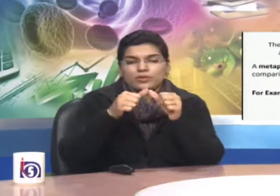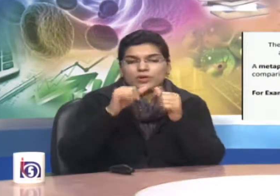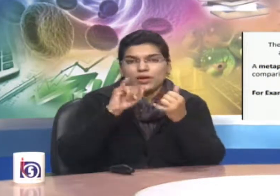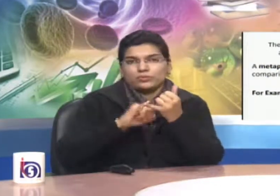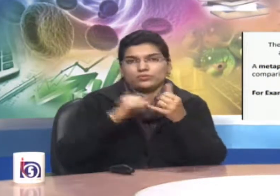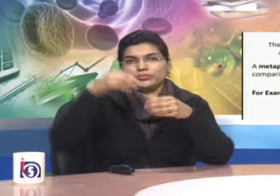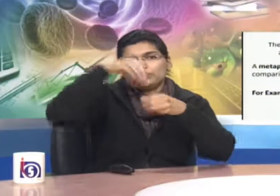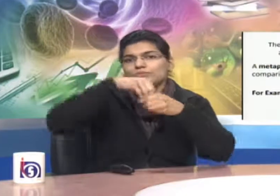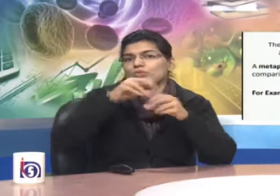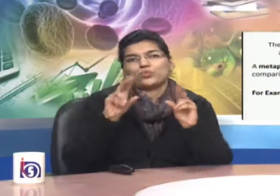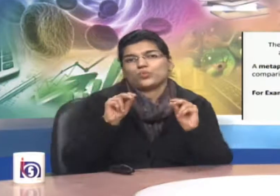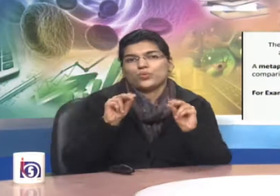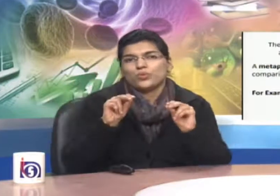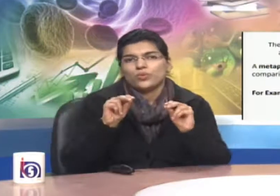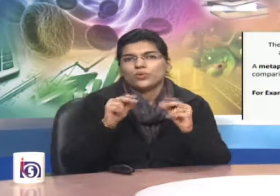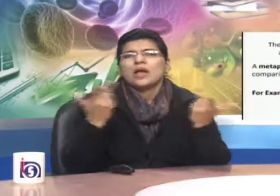or as.